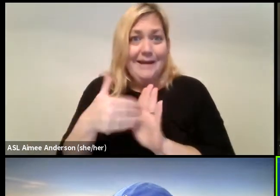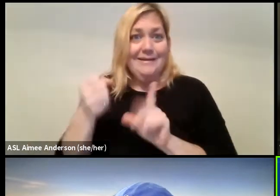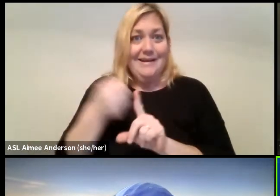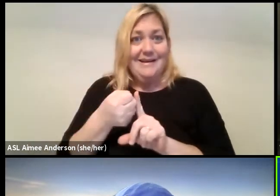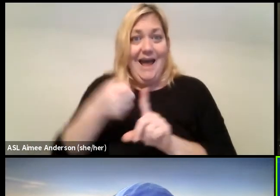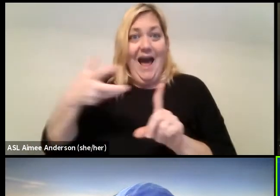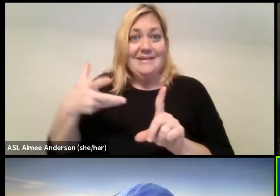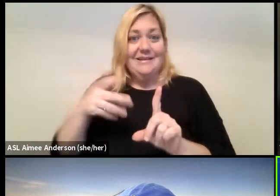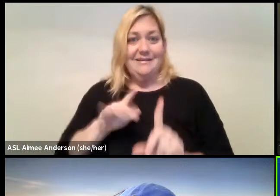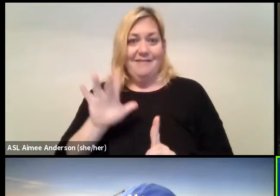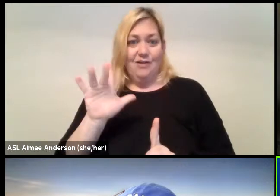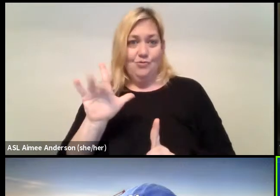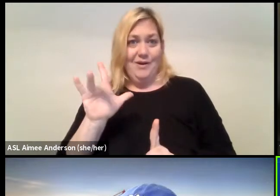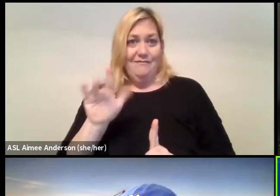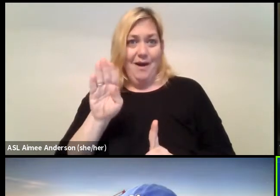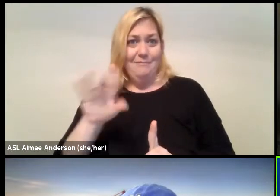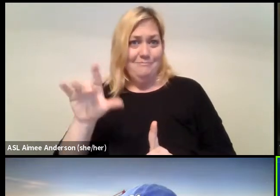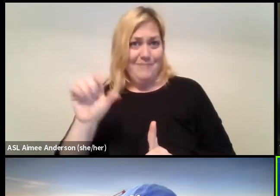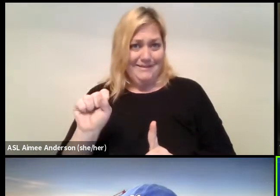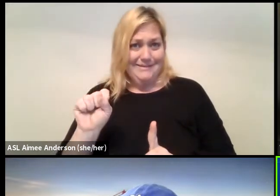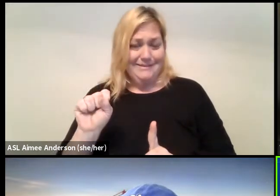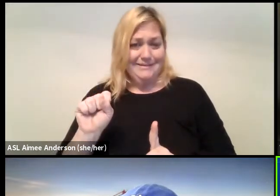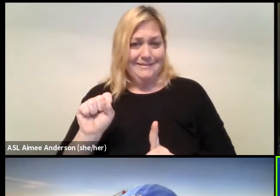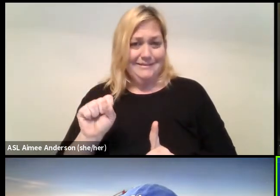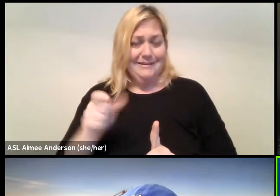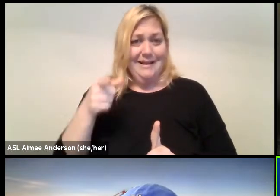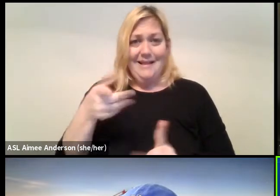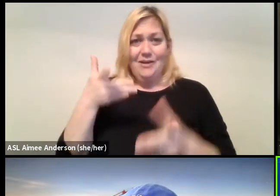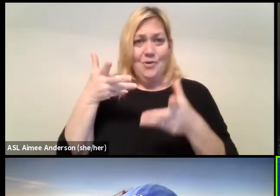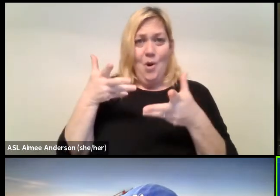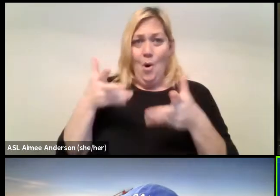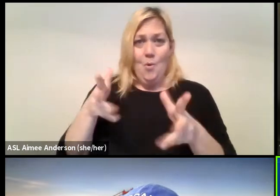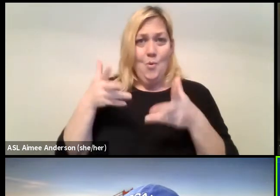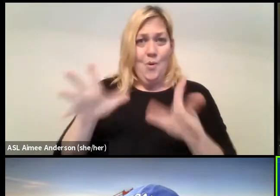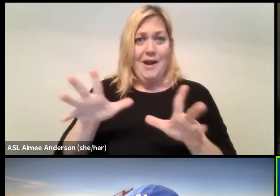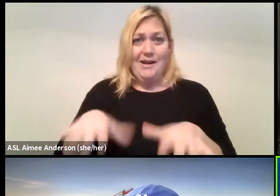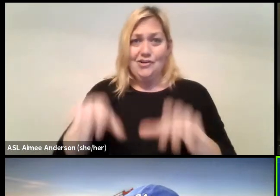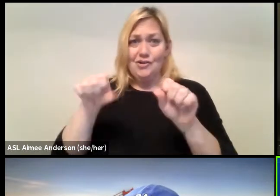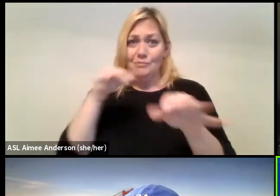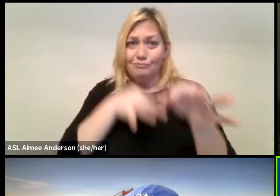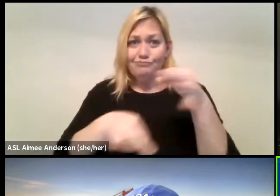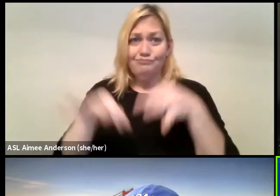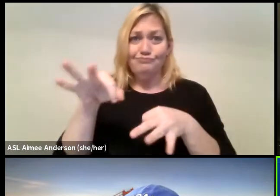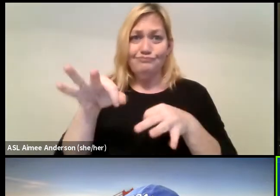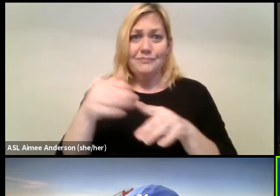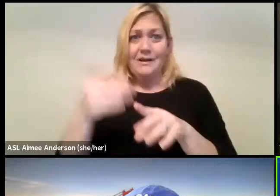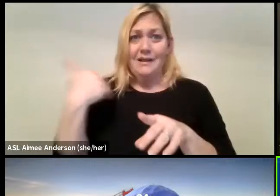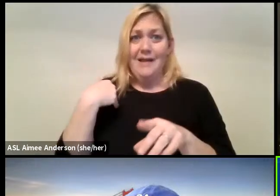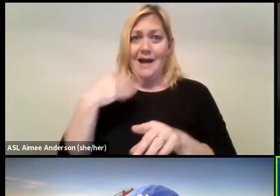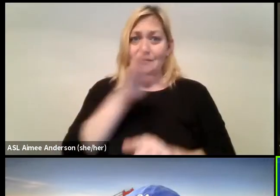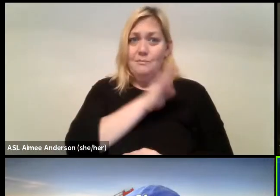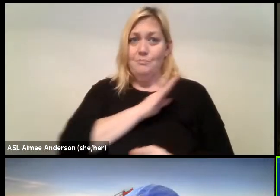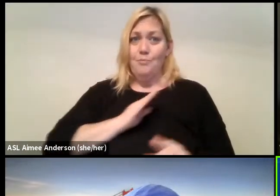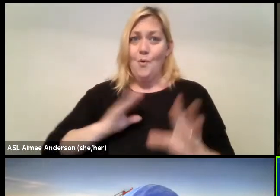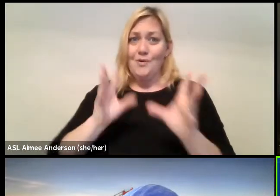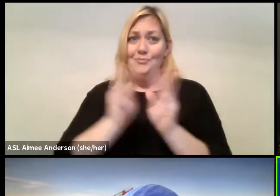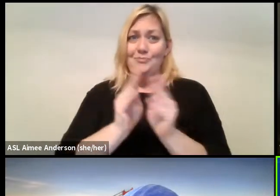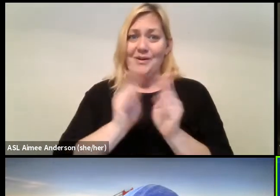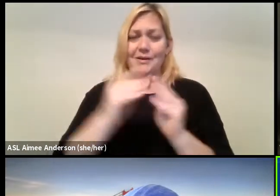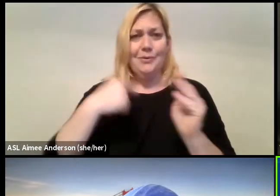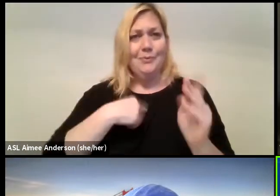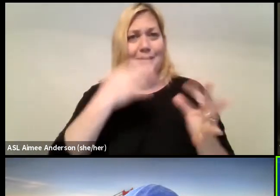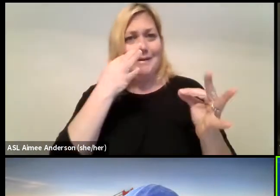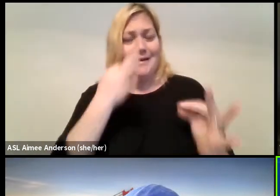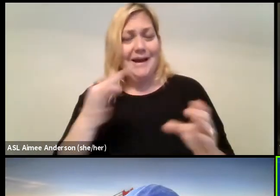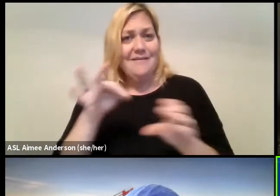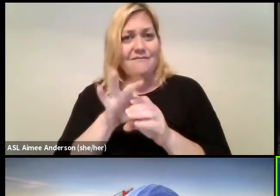25 bills. That vote already took place in the last board meeting, and we decided to vote